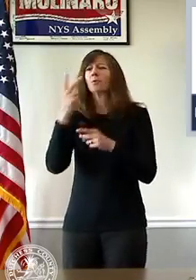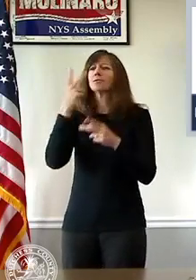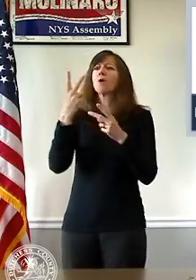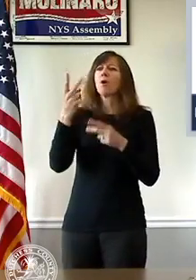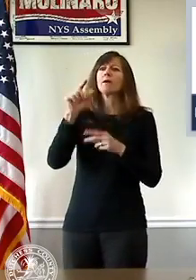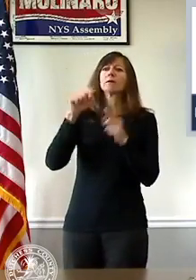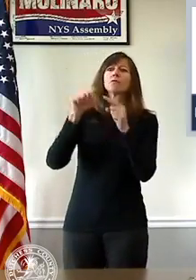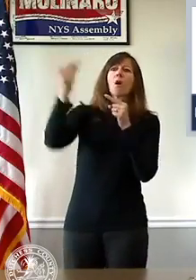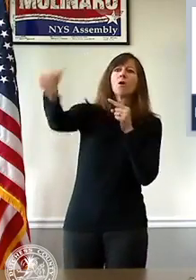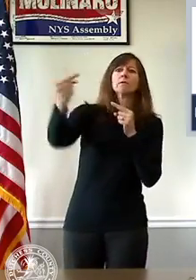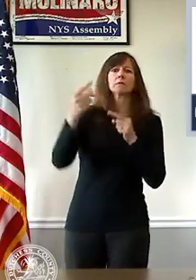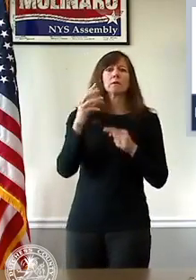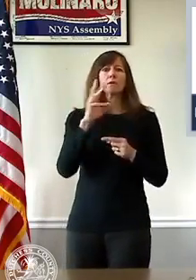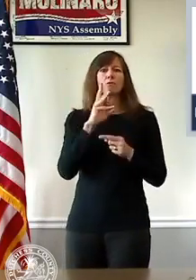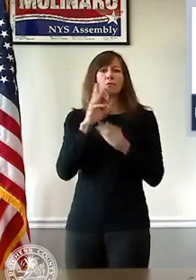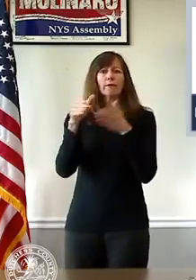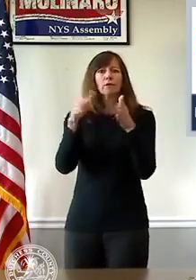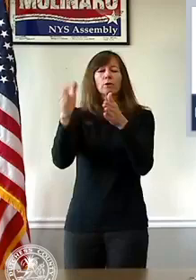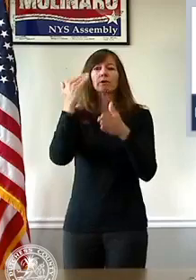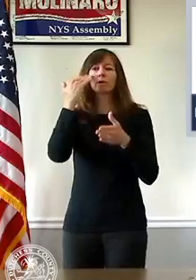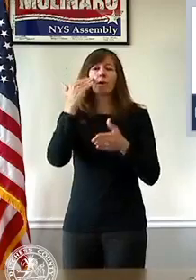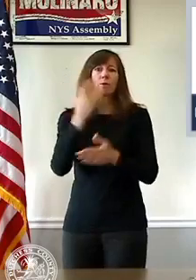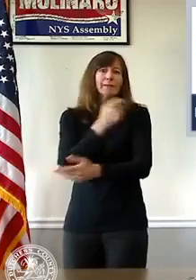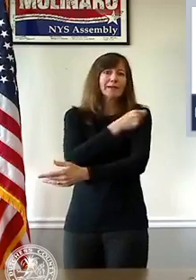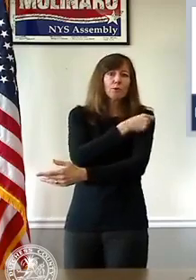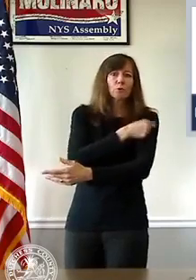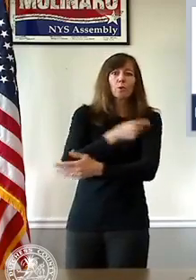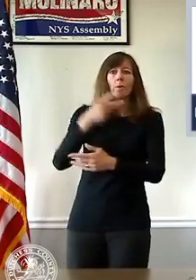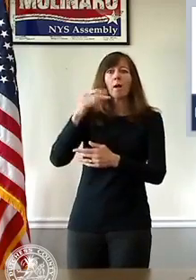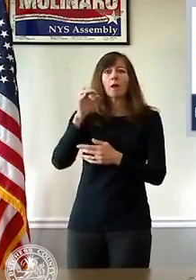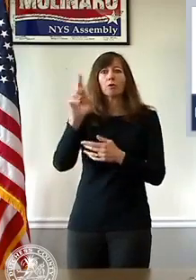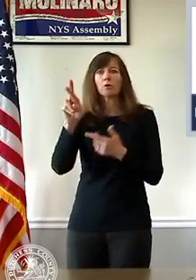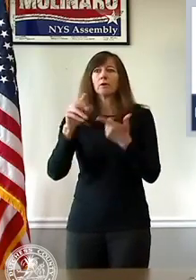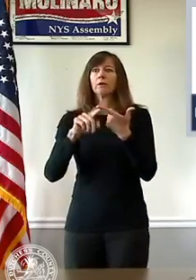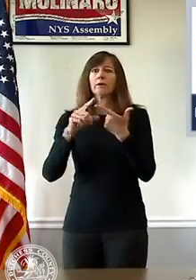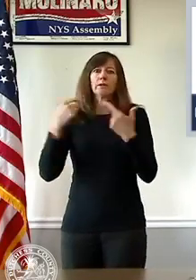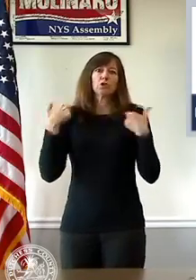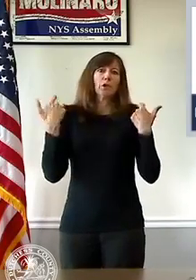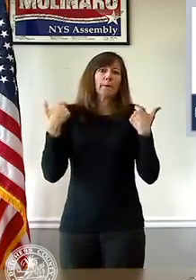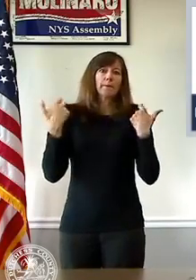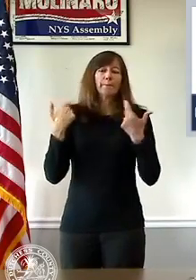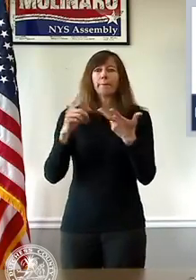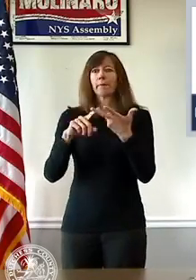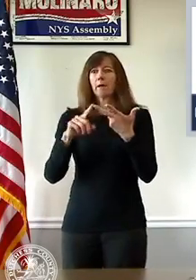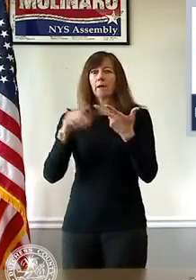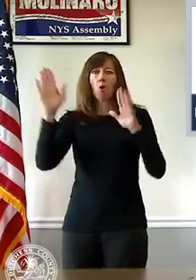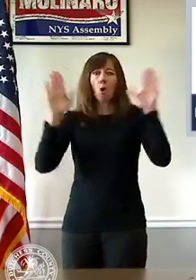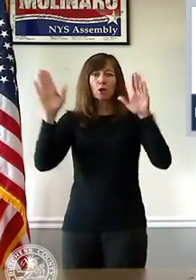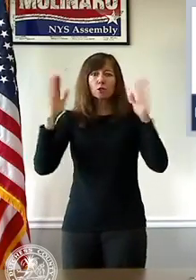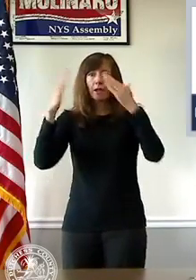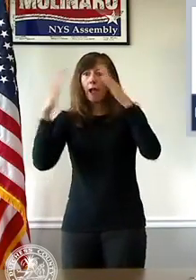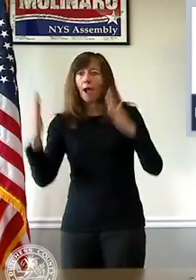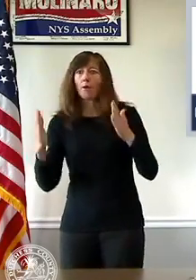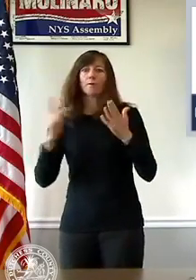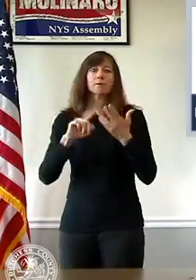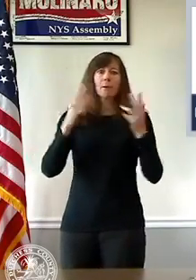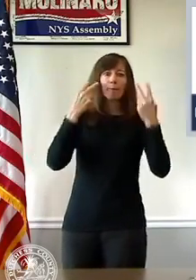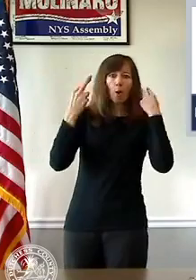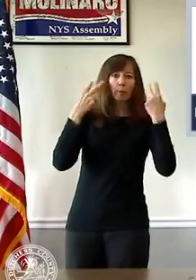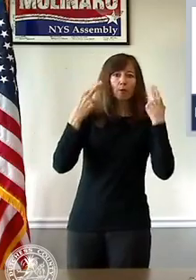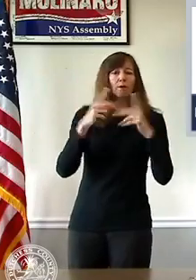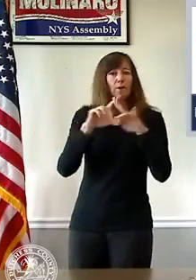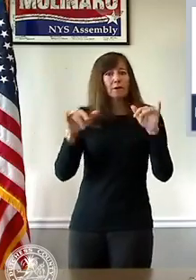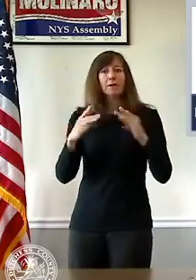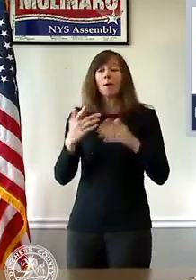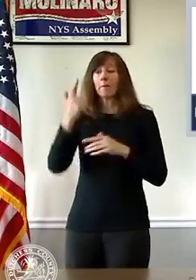There's a gym in upstate, and an auction house, and even a barber in Ulster County, because the governor's order